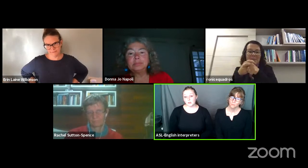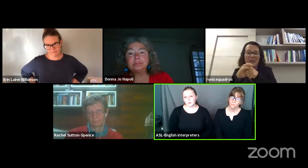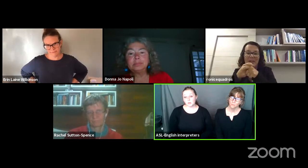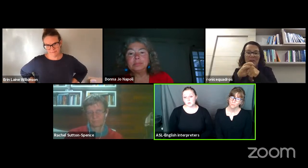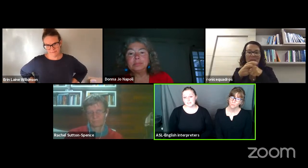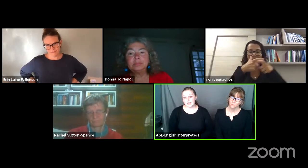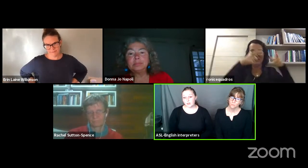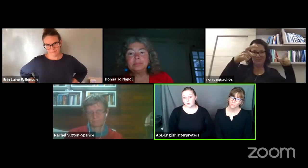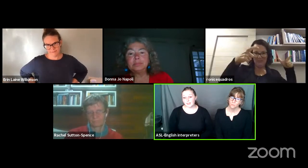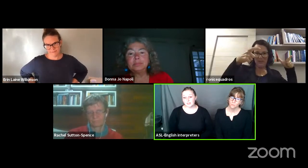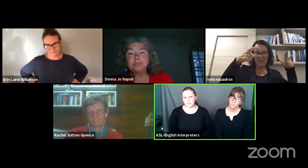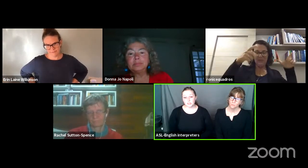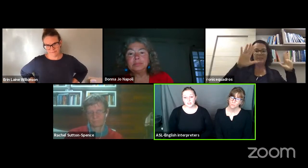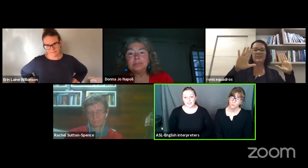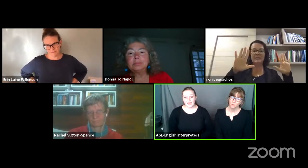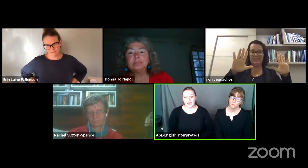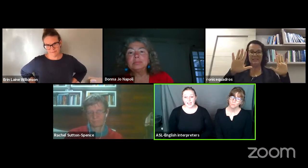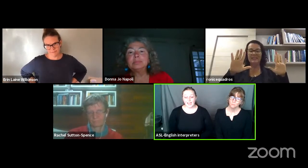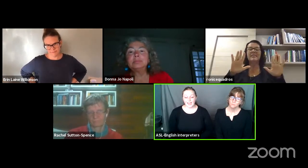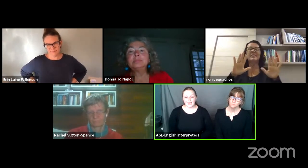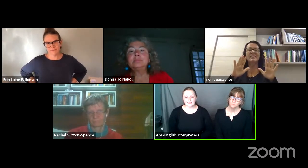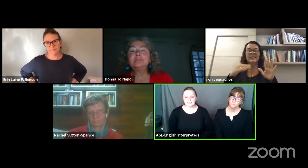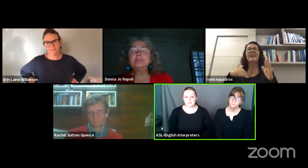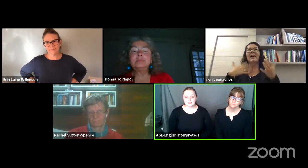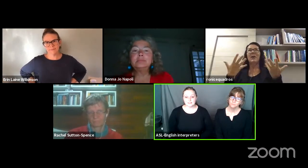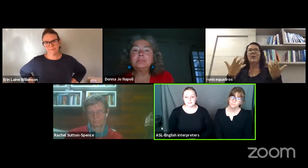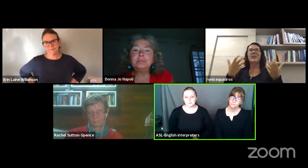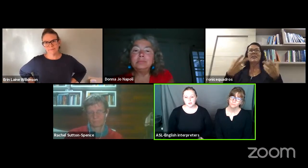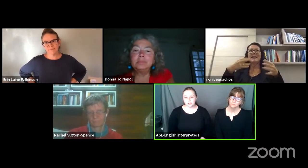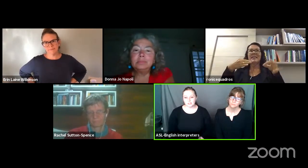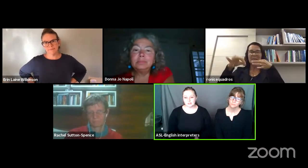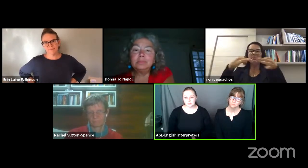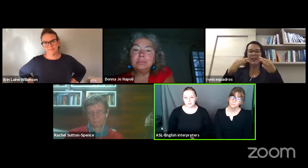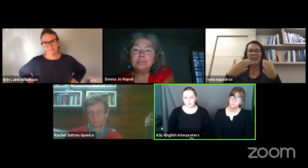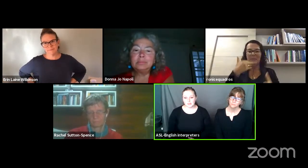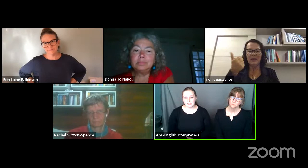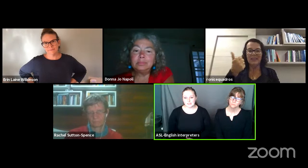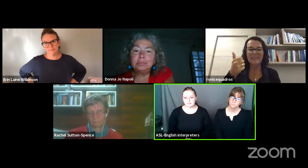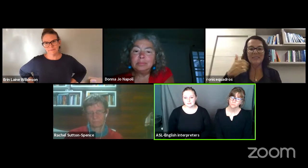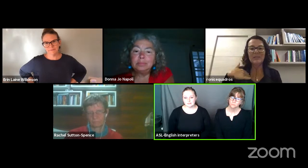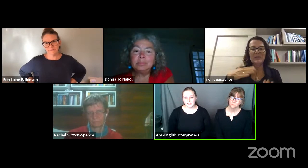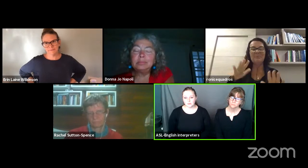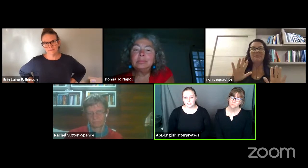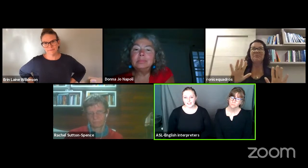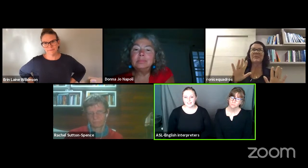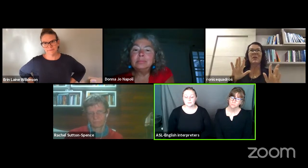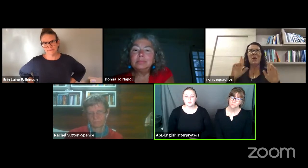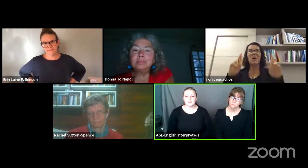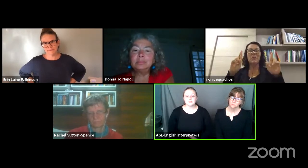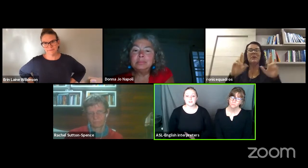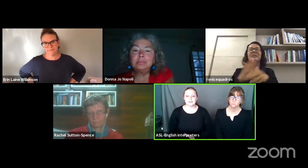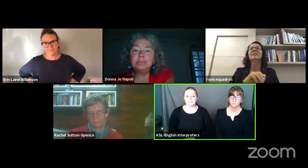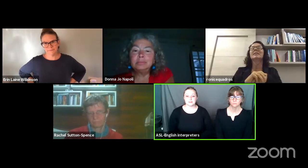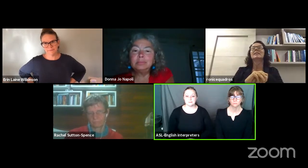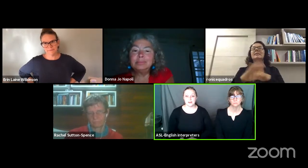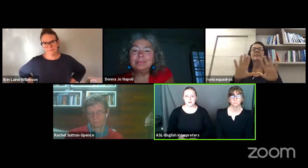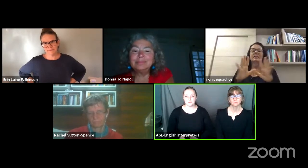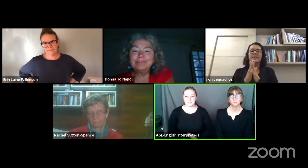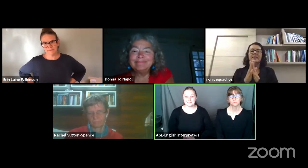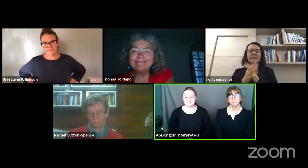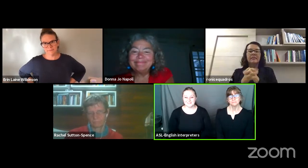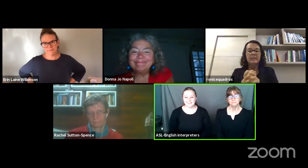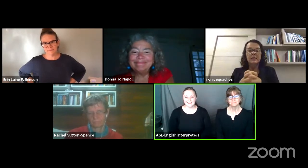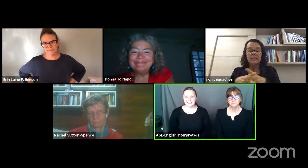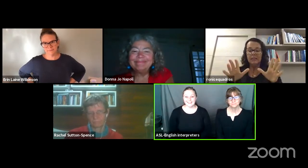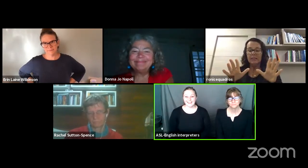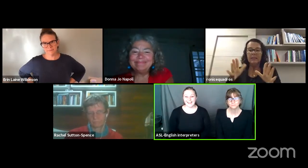they use language and is similar to the majority language. I think, well, let me try and explain it better,